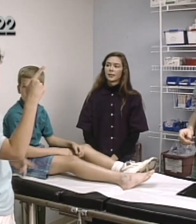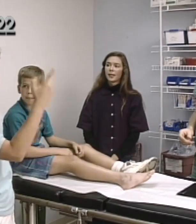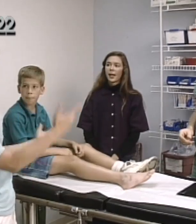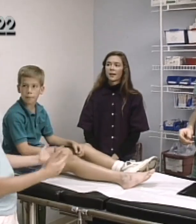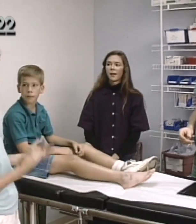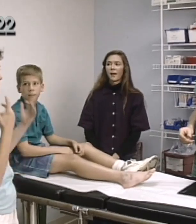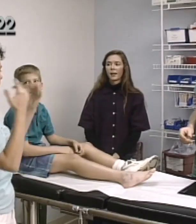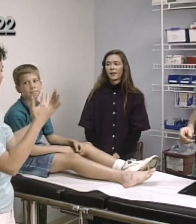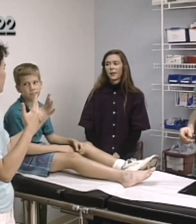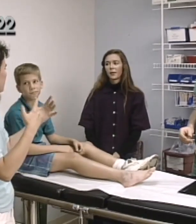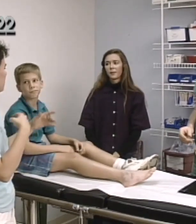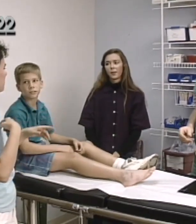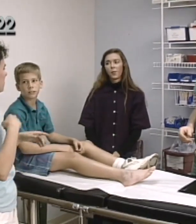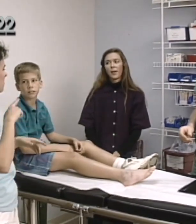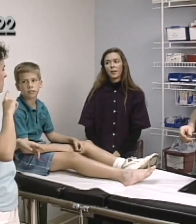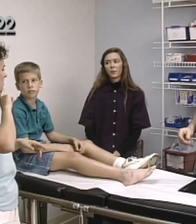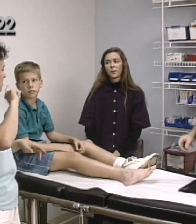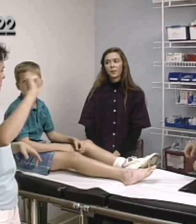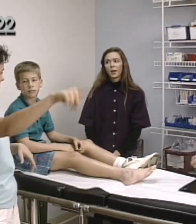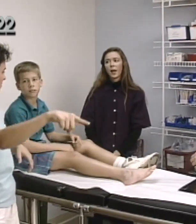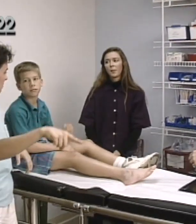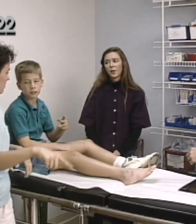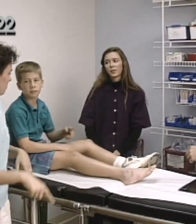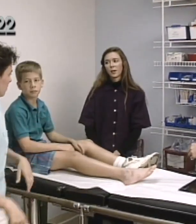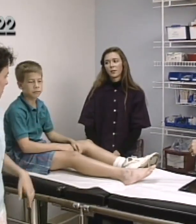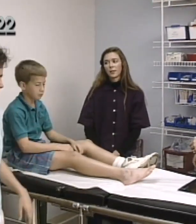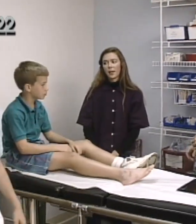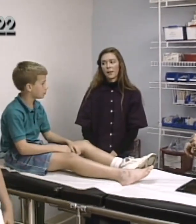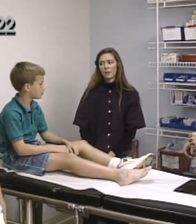Dad and Anna, they're in the waiting room. I'm going to go to them.